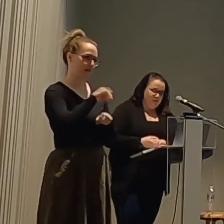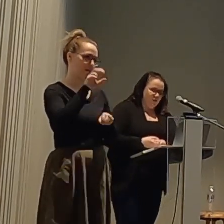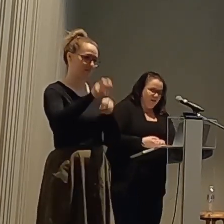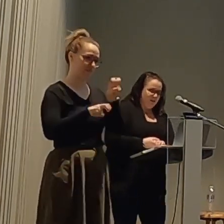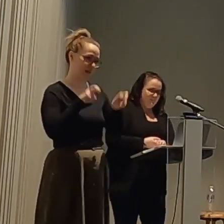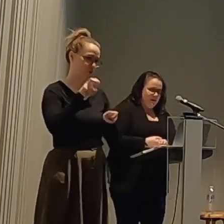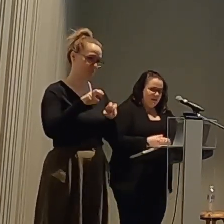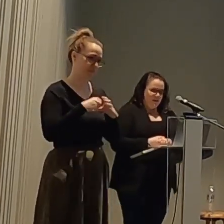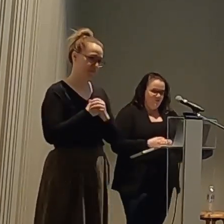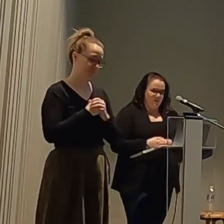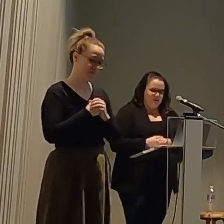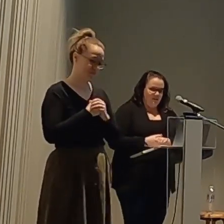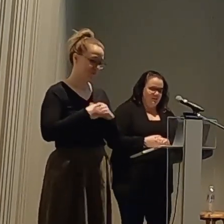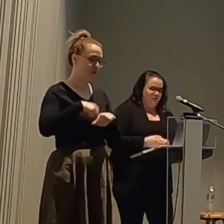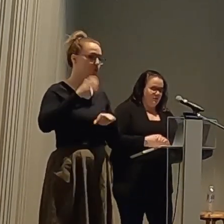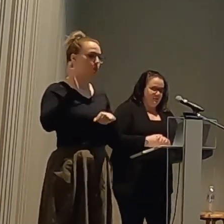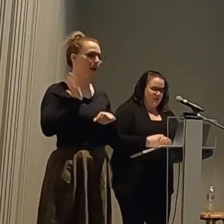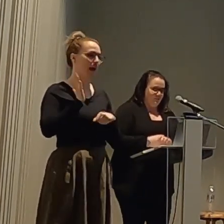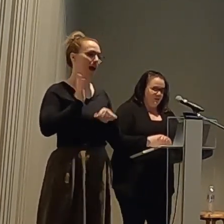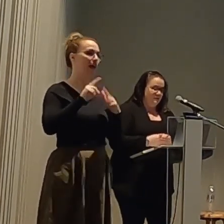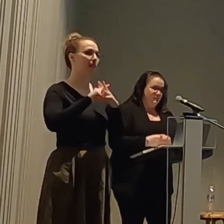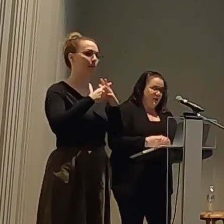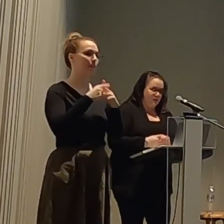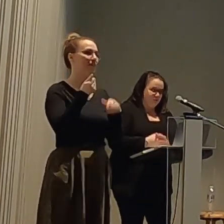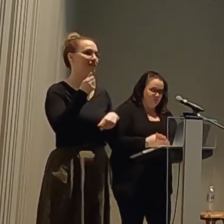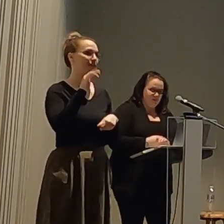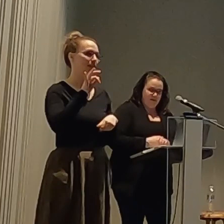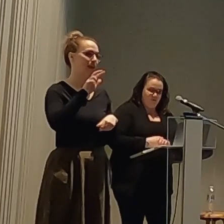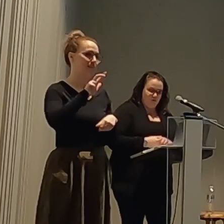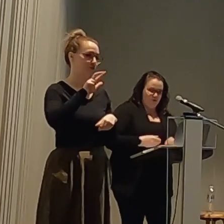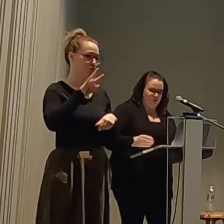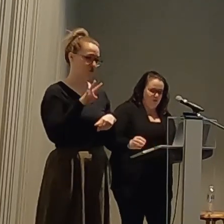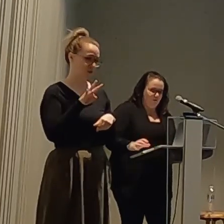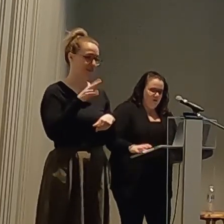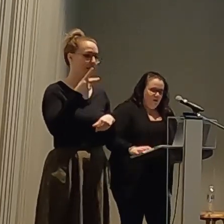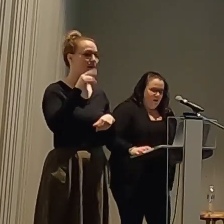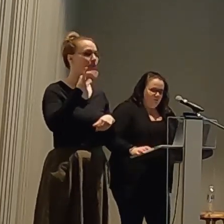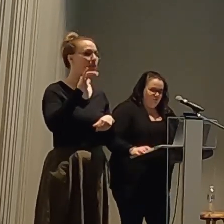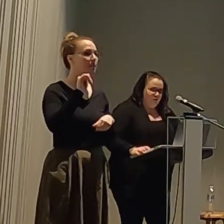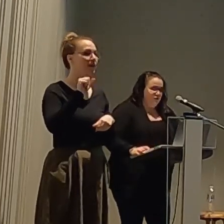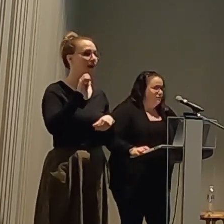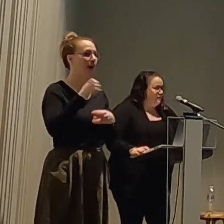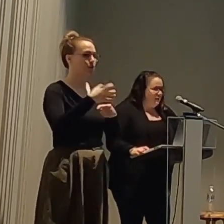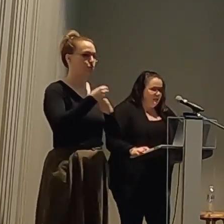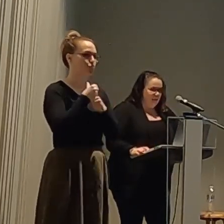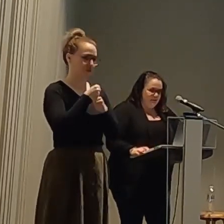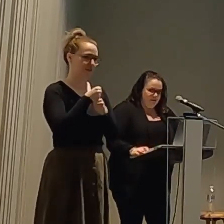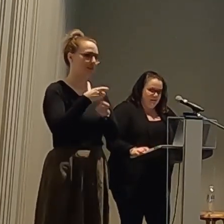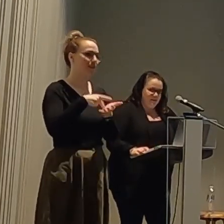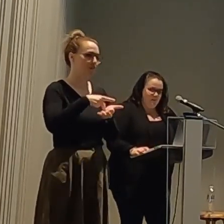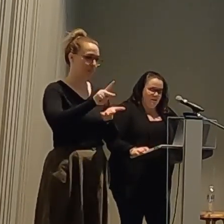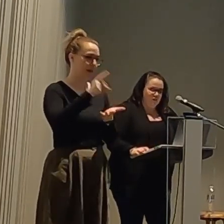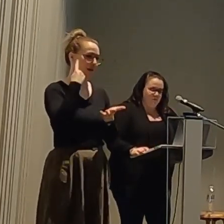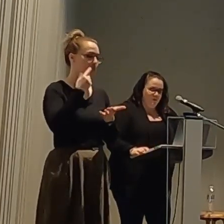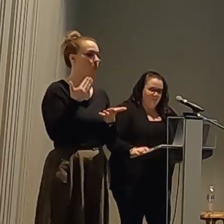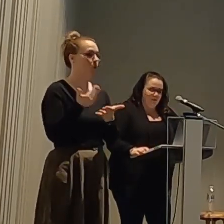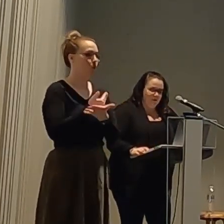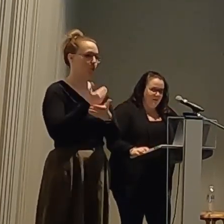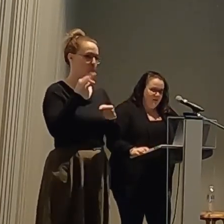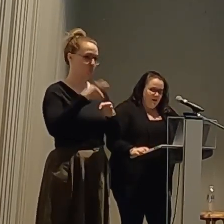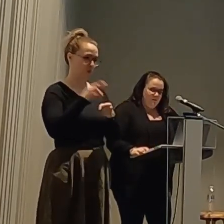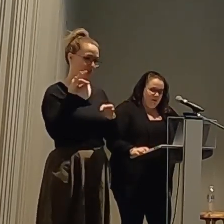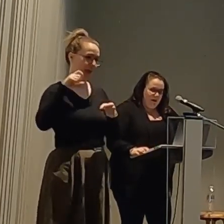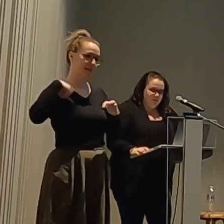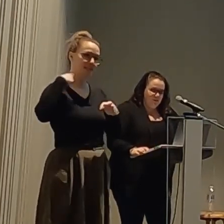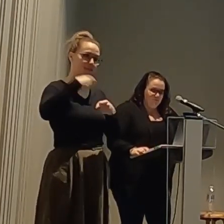Fair. So at the beginning of 1937, Picasso received a commission for the newly elected Spanish